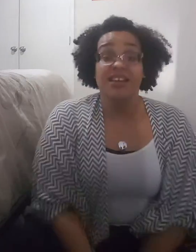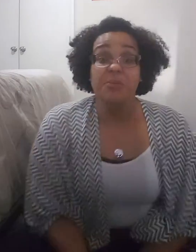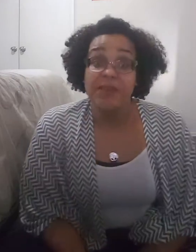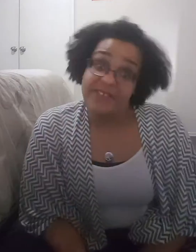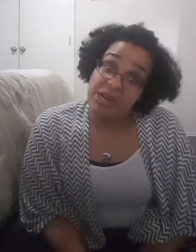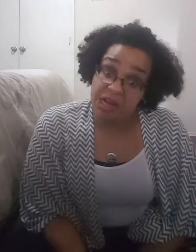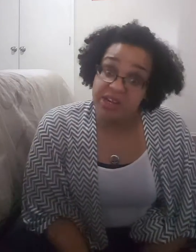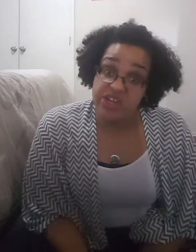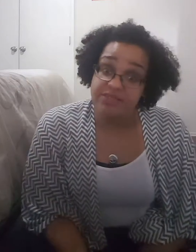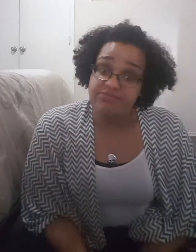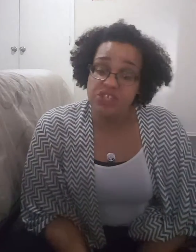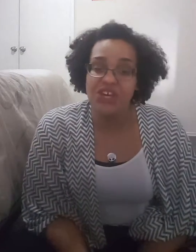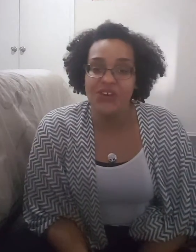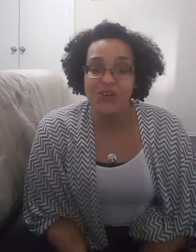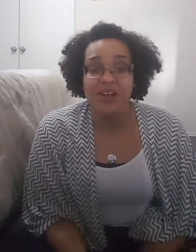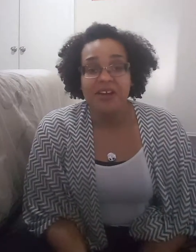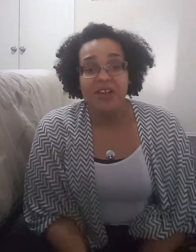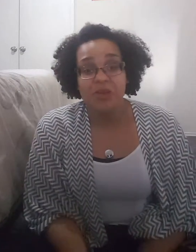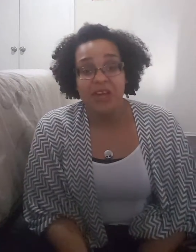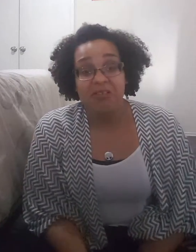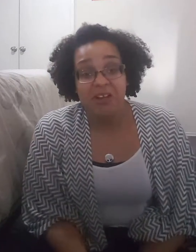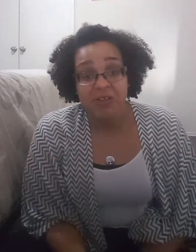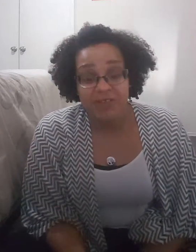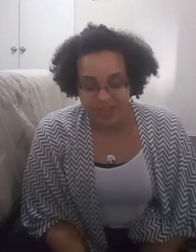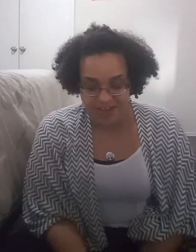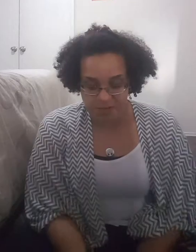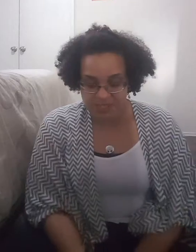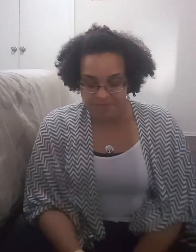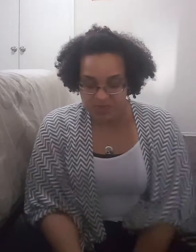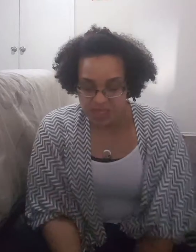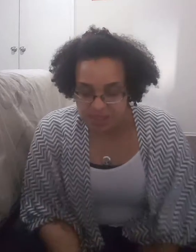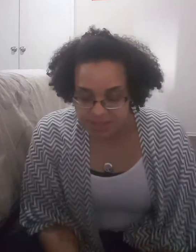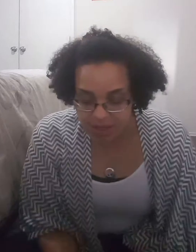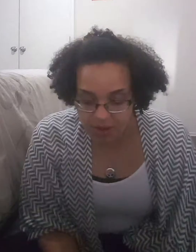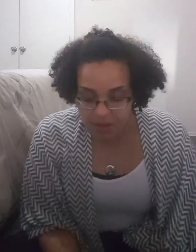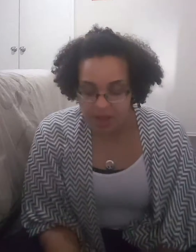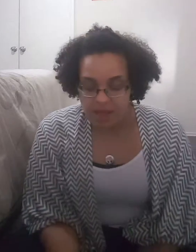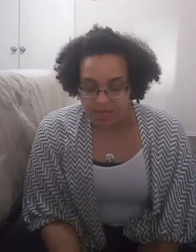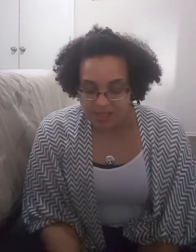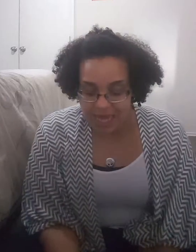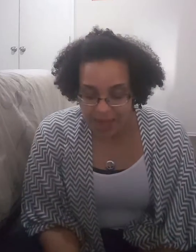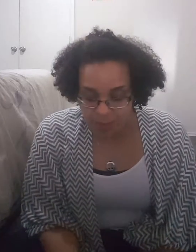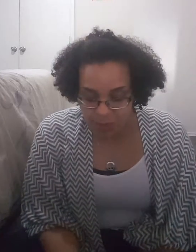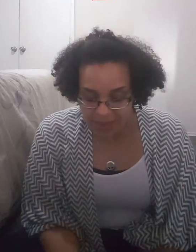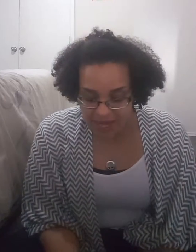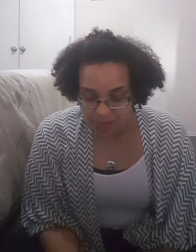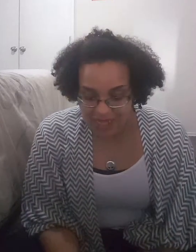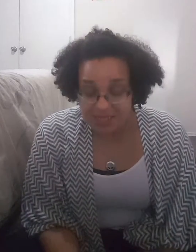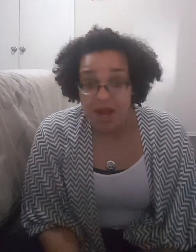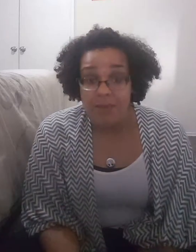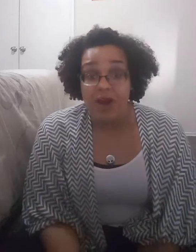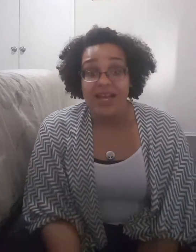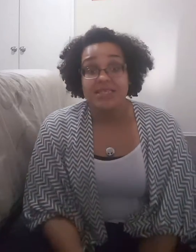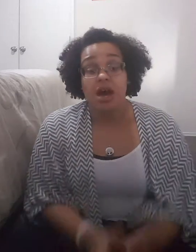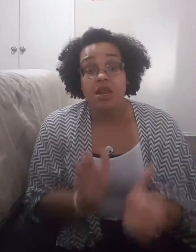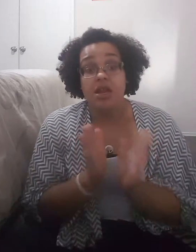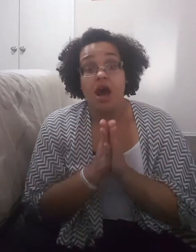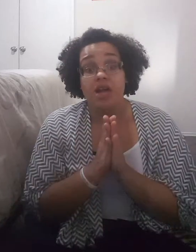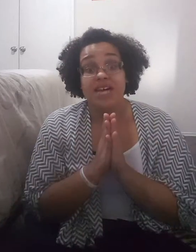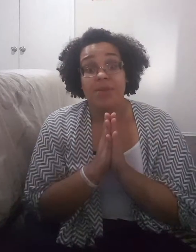be very hard to communicate clearly with a deaf person. So the top one that I would like to talk about is dominant